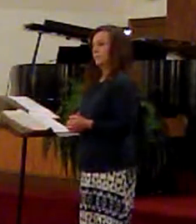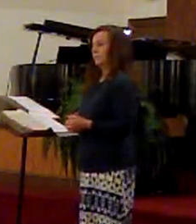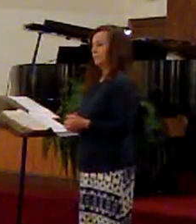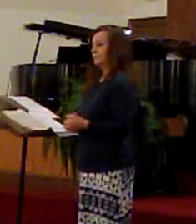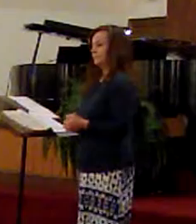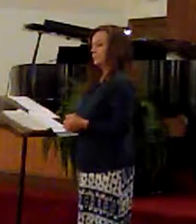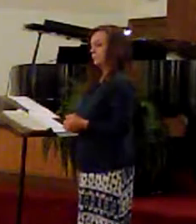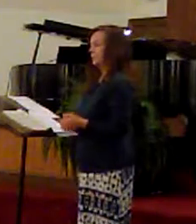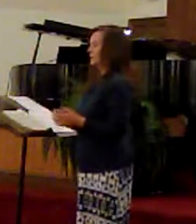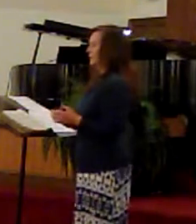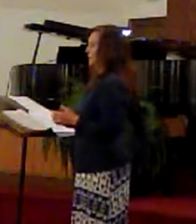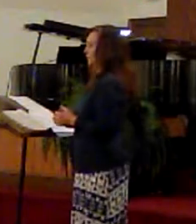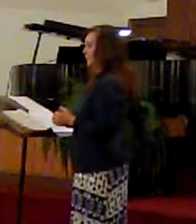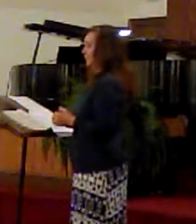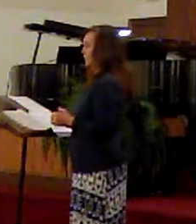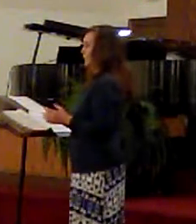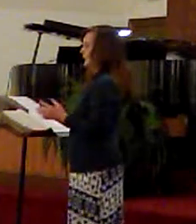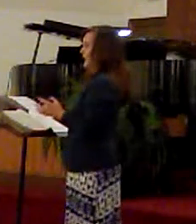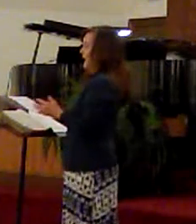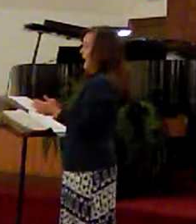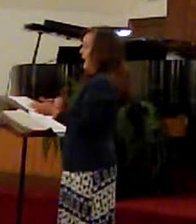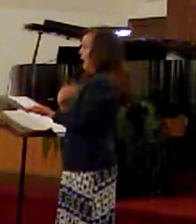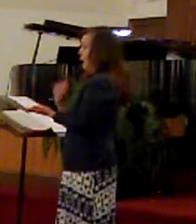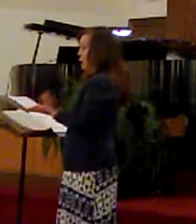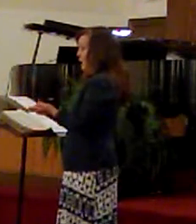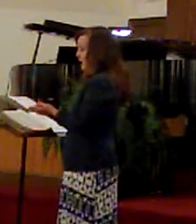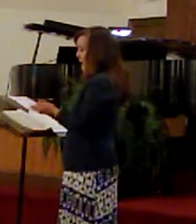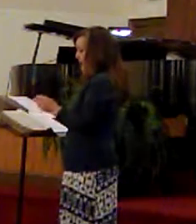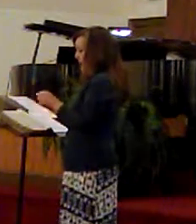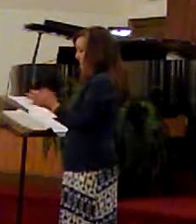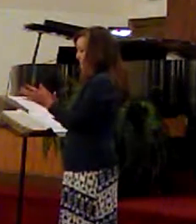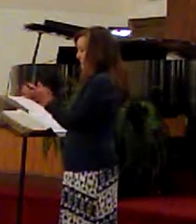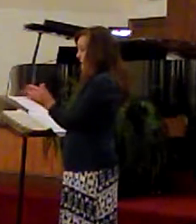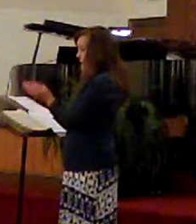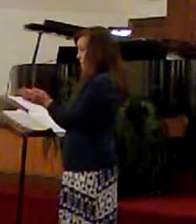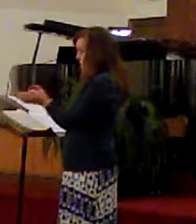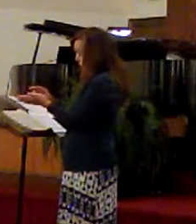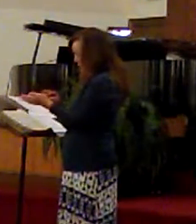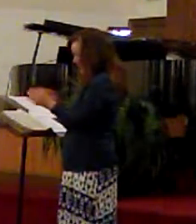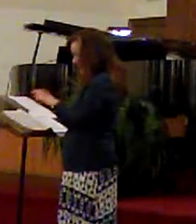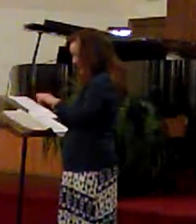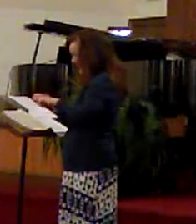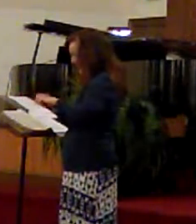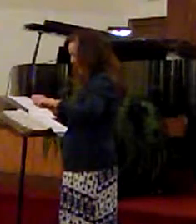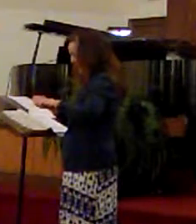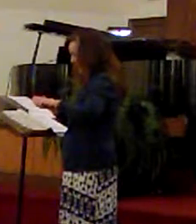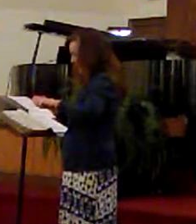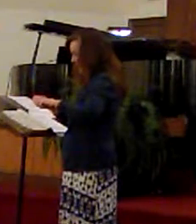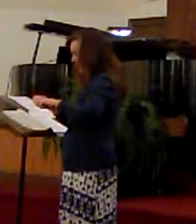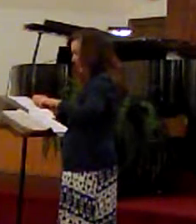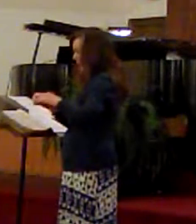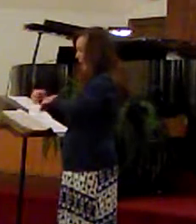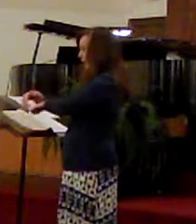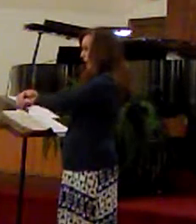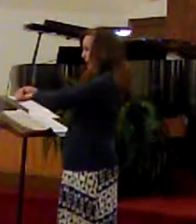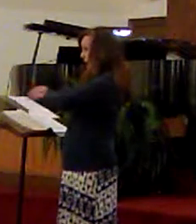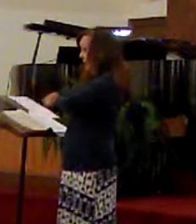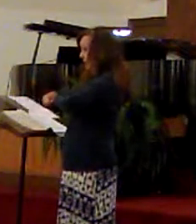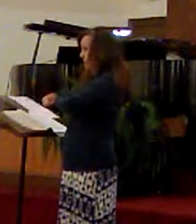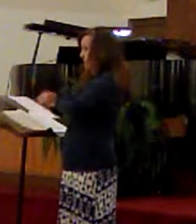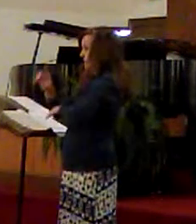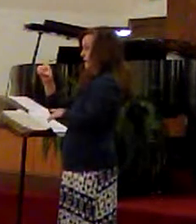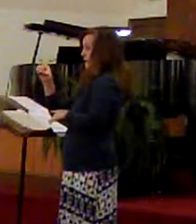in truly good Bible study, can I tell you, start out with these things. A good English dictionary, just to be able to